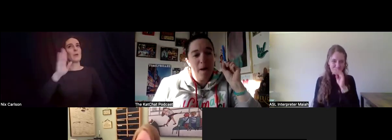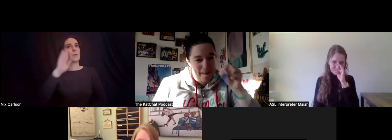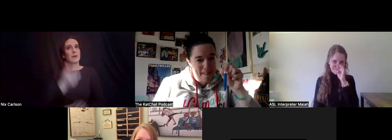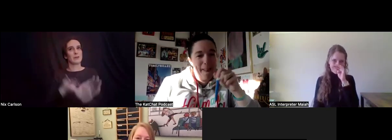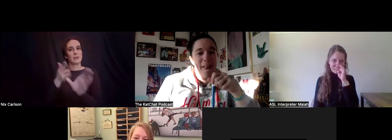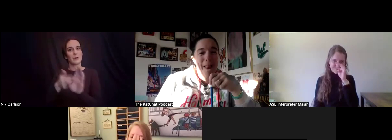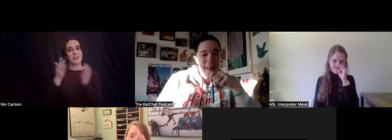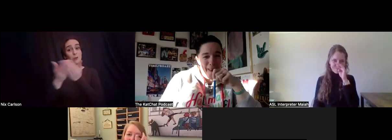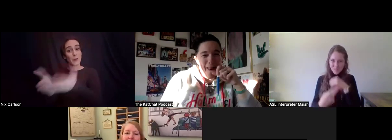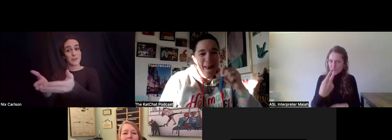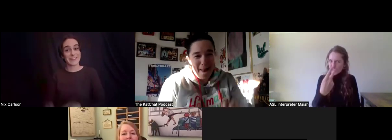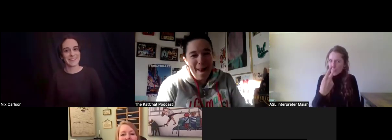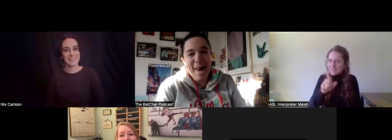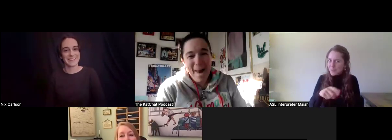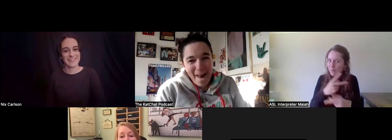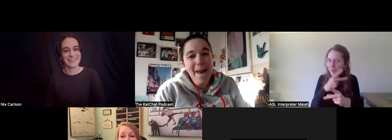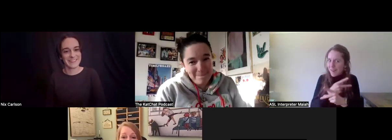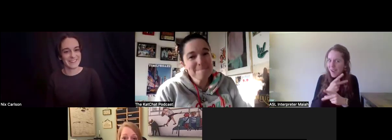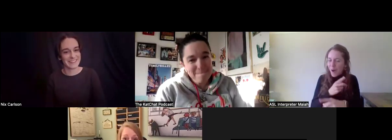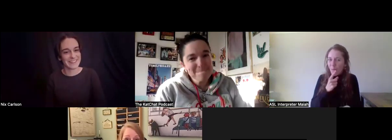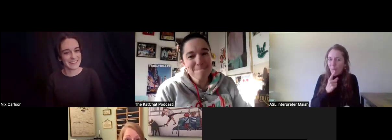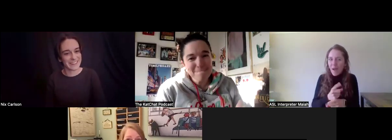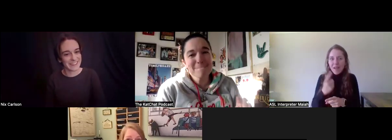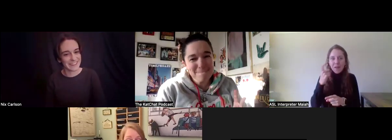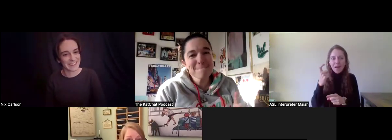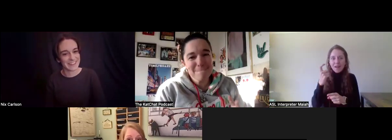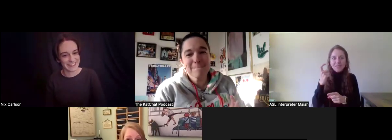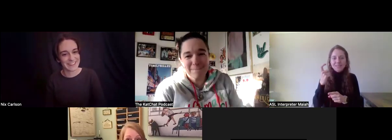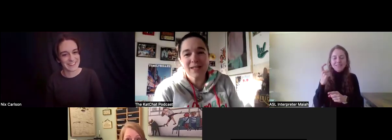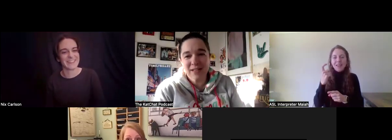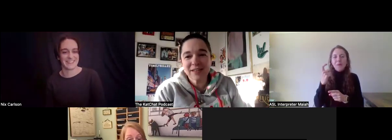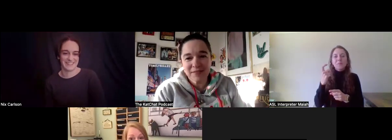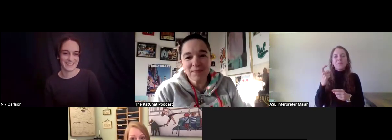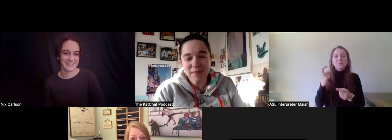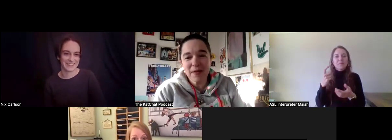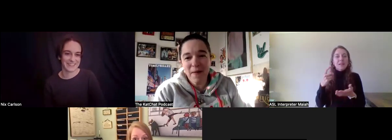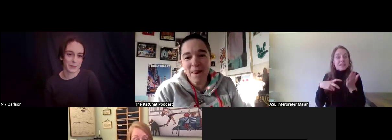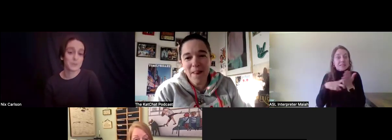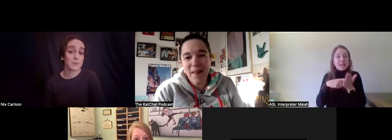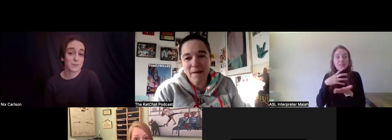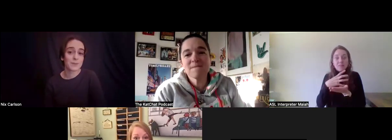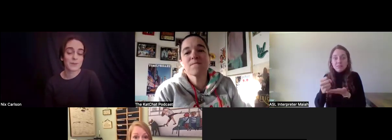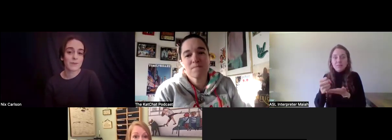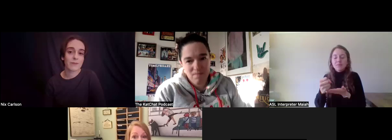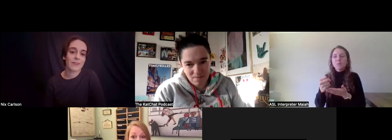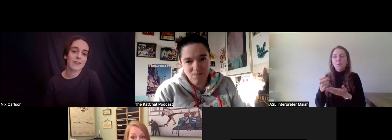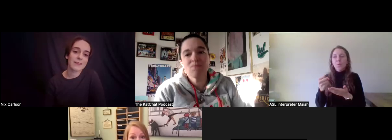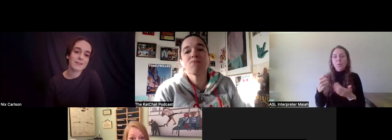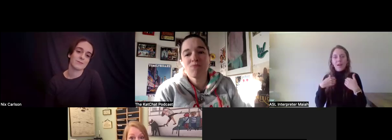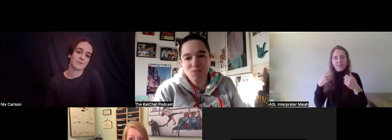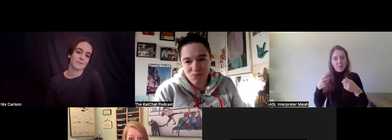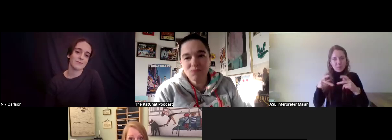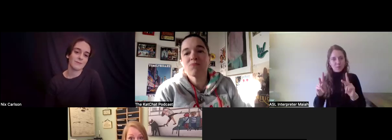out. cruise. We got to figure this out, right? Because then so we decided, okay, we had the opportunity to